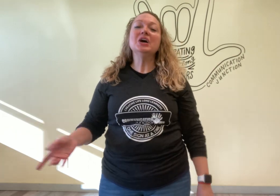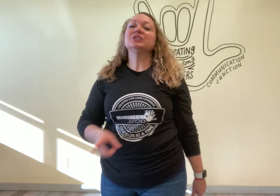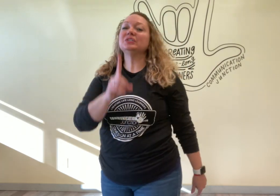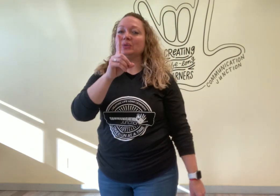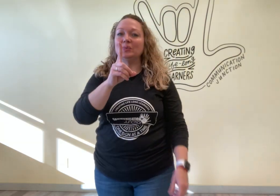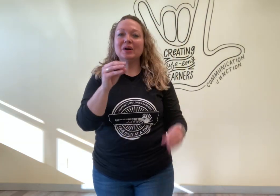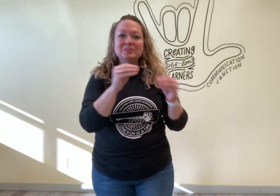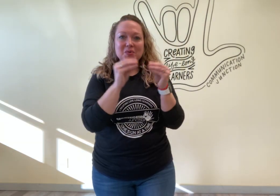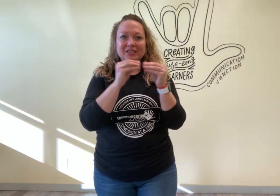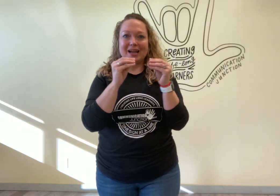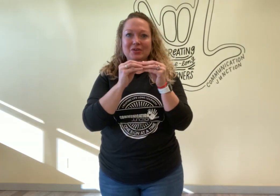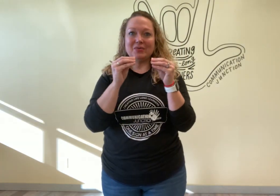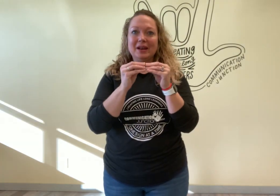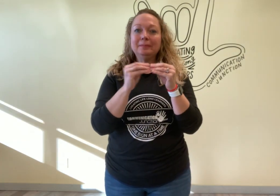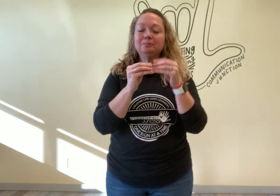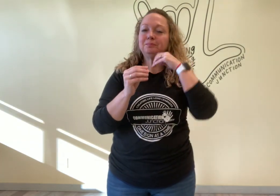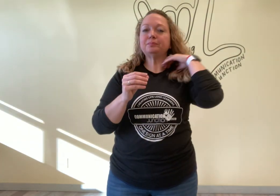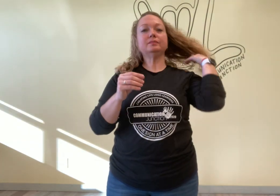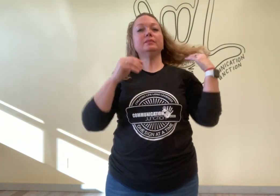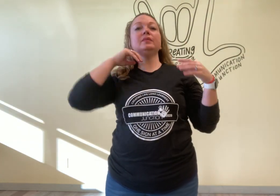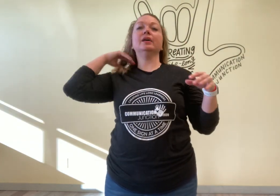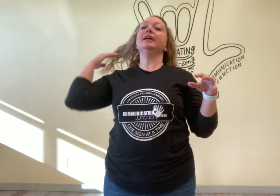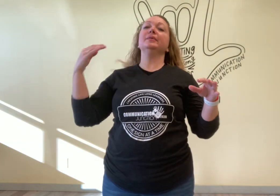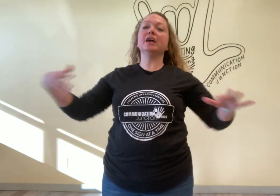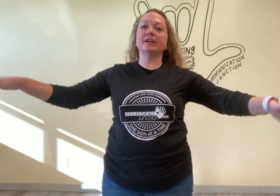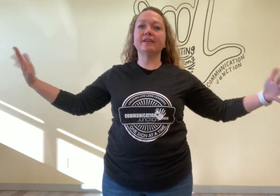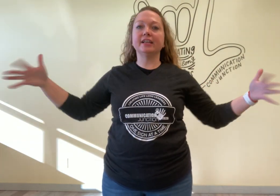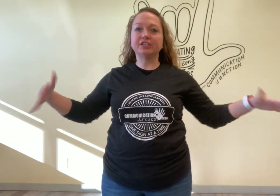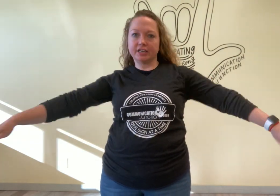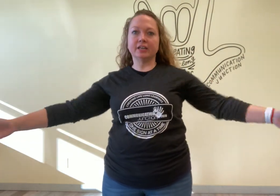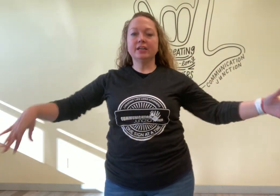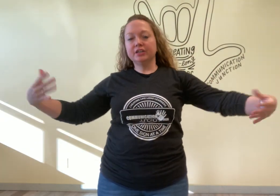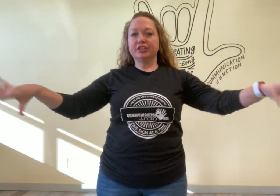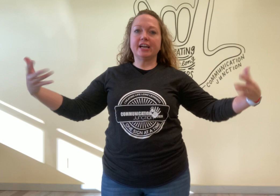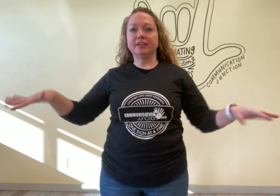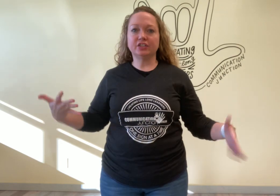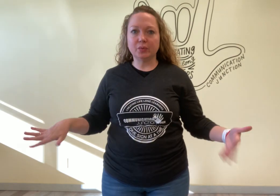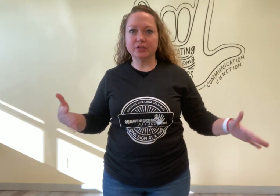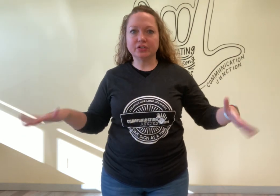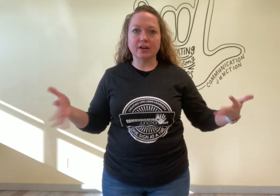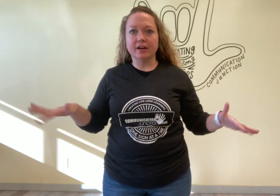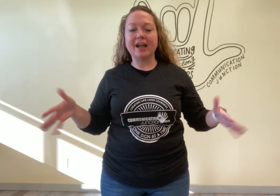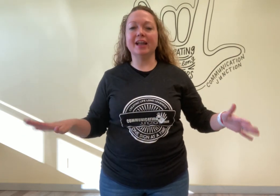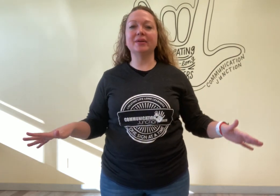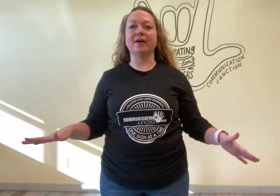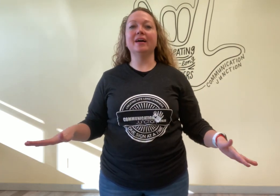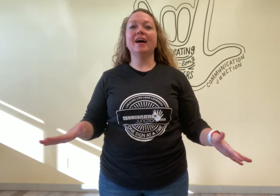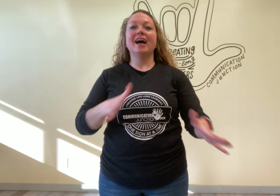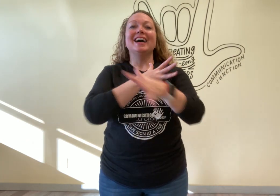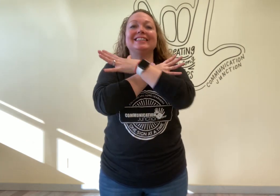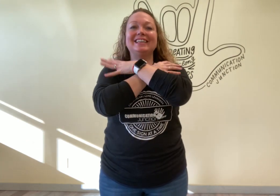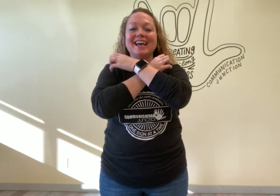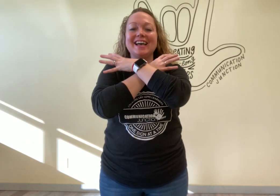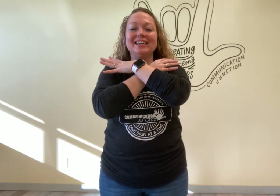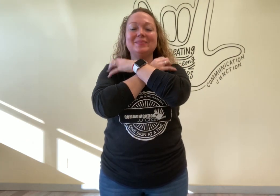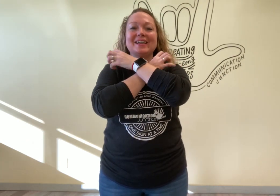let's do it one more time. Are you ready? All right, here we go. Get ready. Shake out. This is our wiggle song. Okay, here we go. Teddy bear,